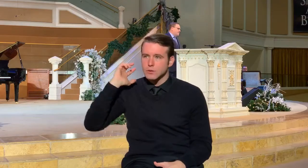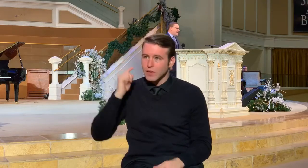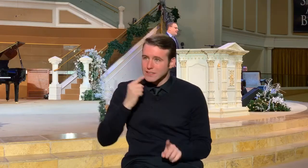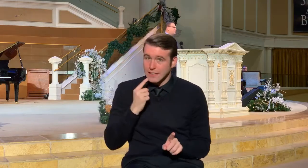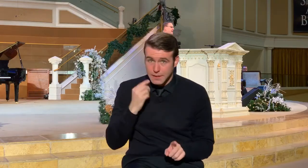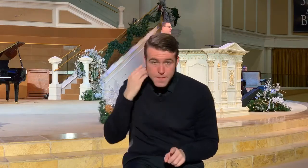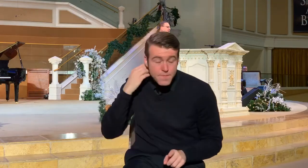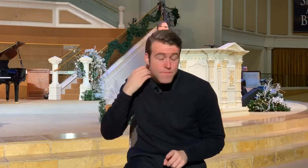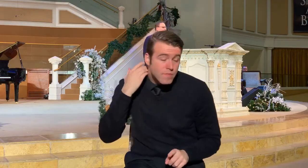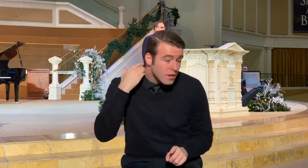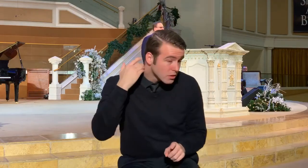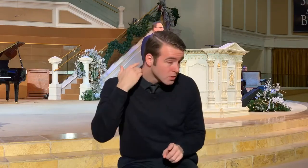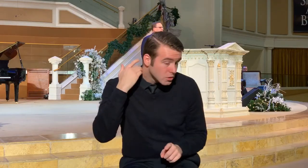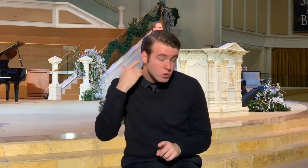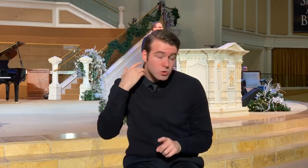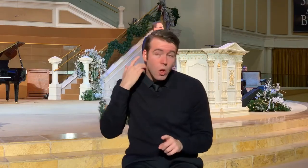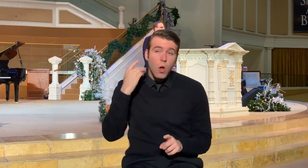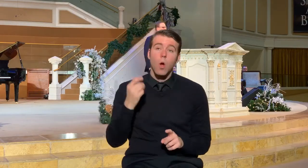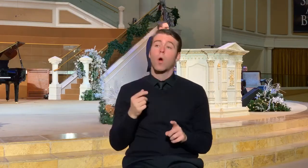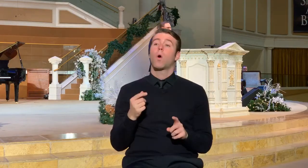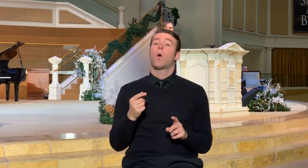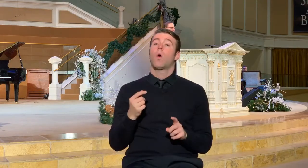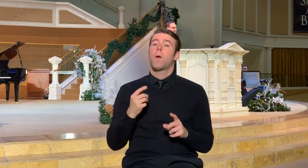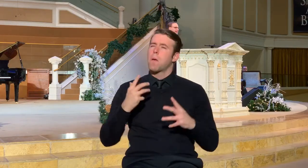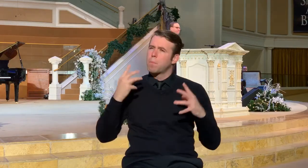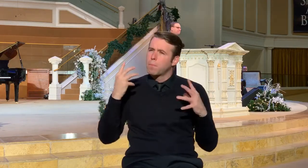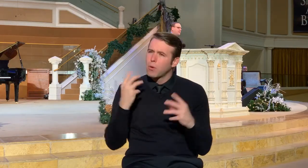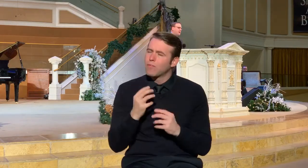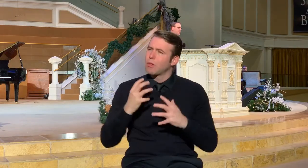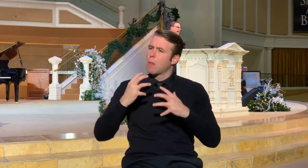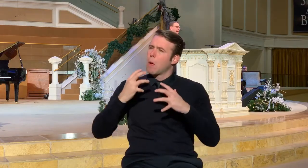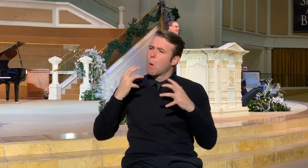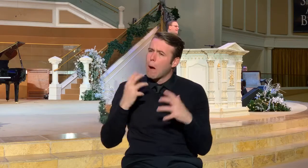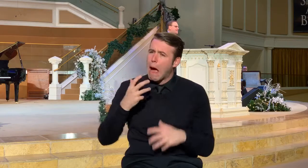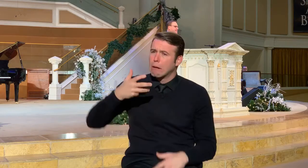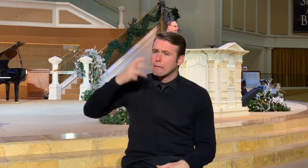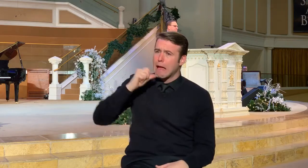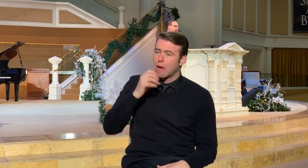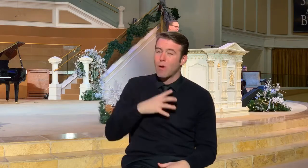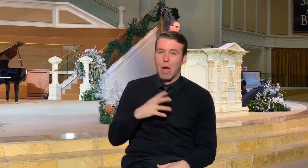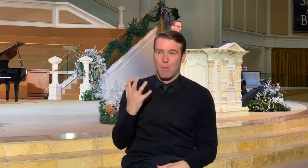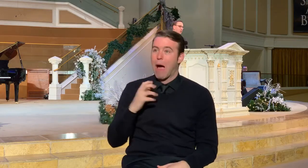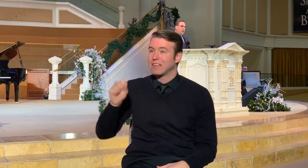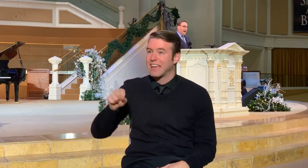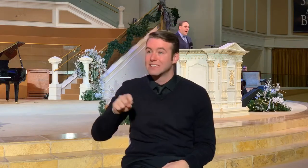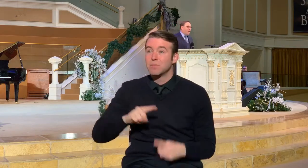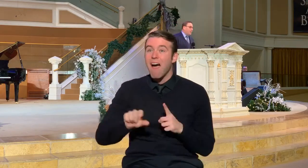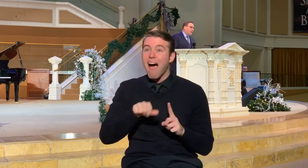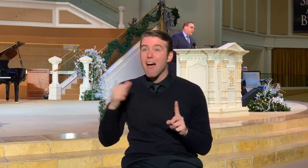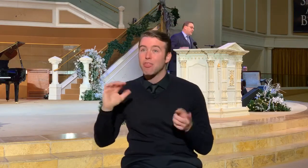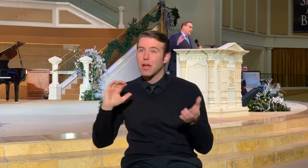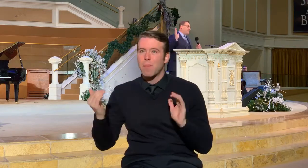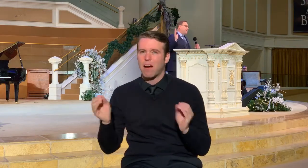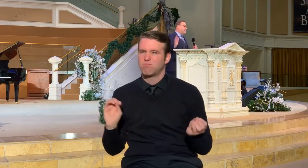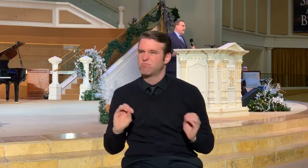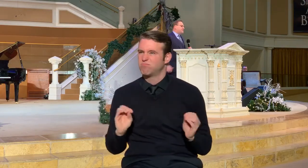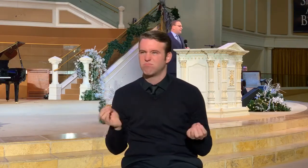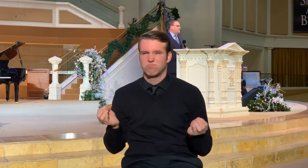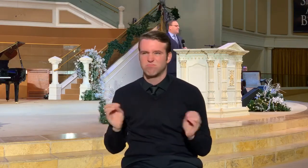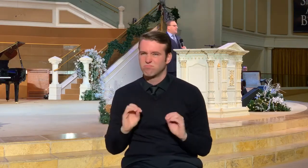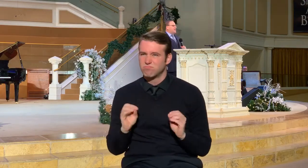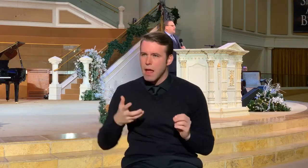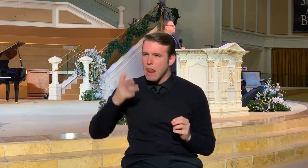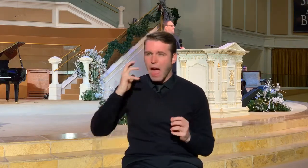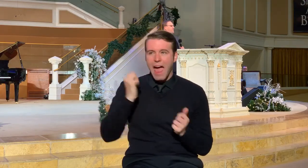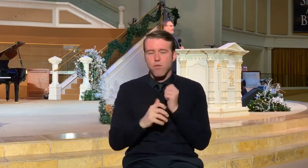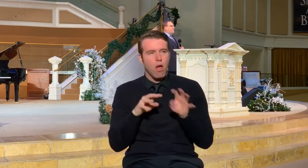is anything more regal and beautiful than a lioness, I'm not sure how we could even imagine